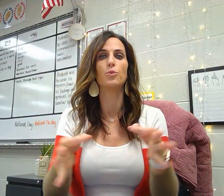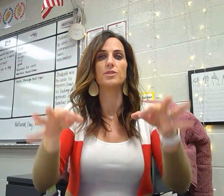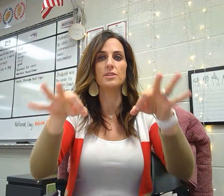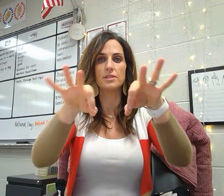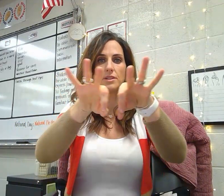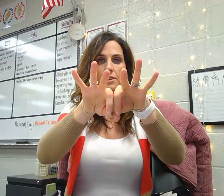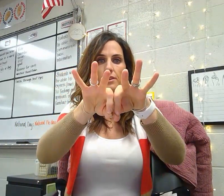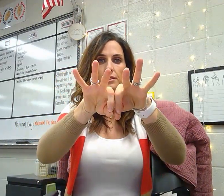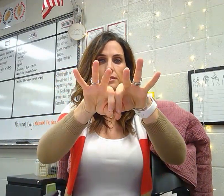important.